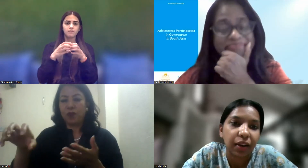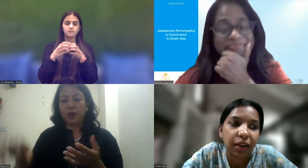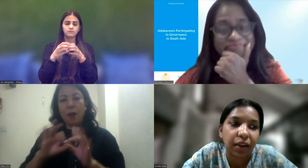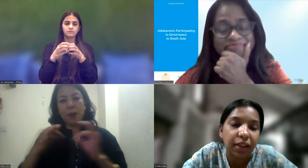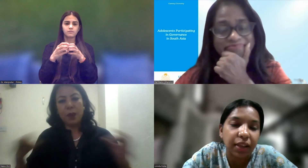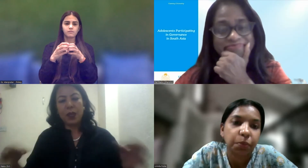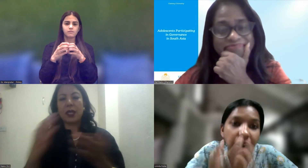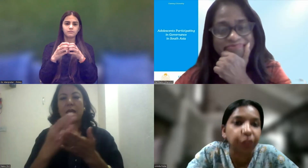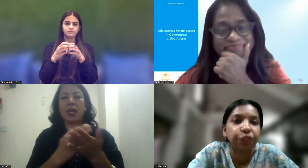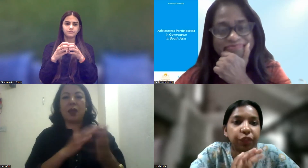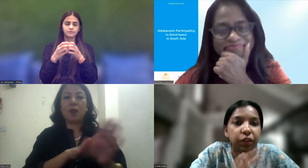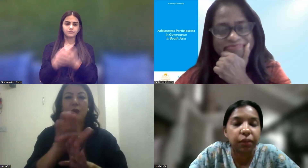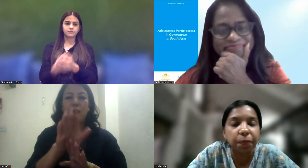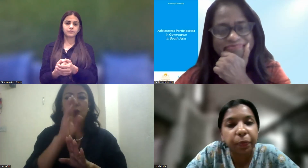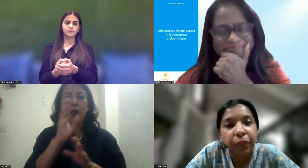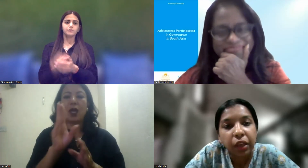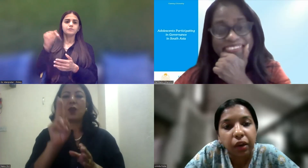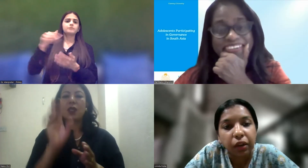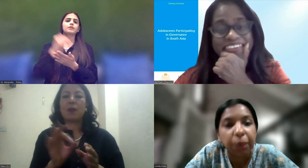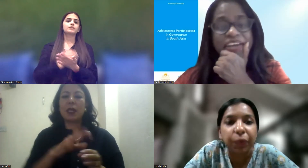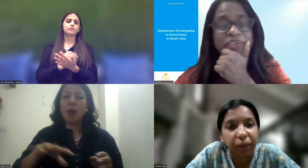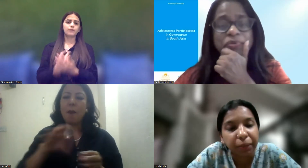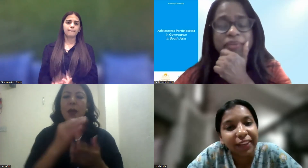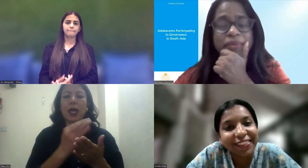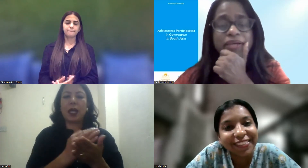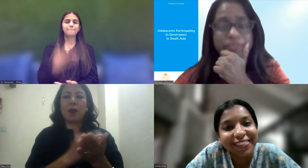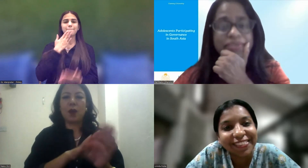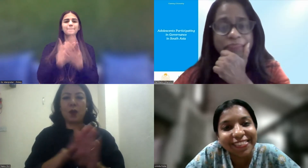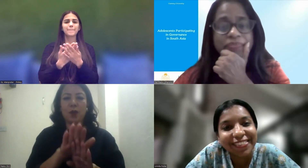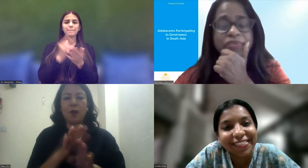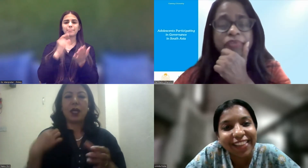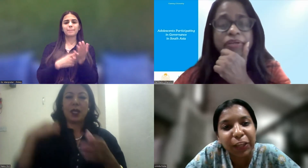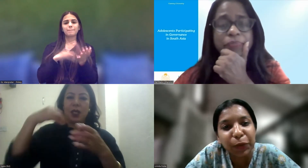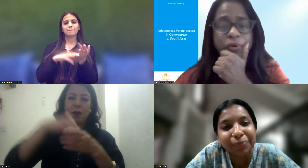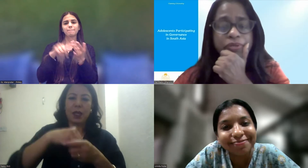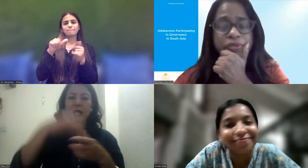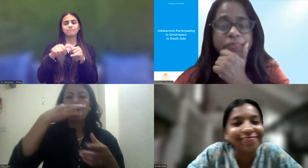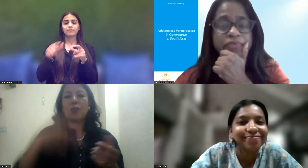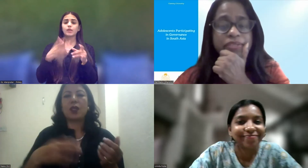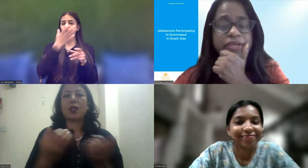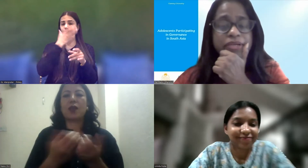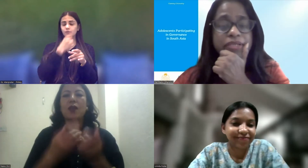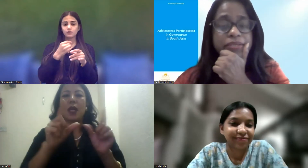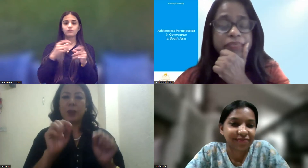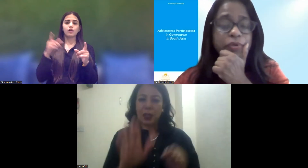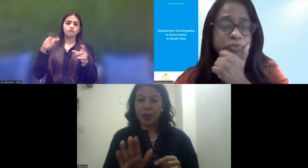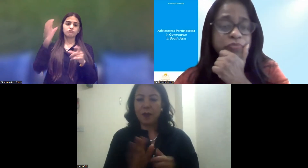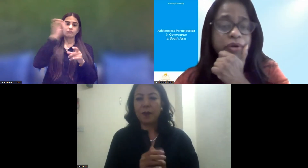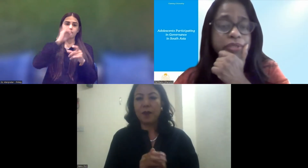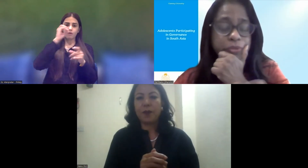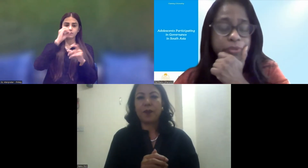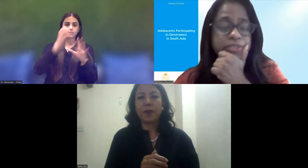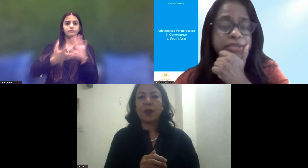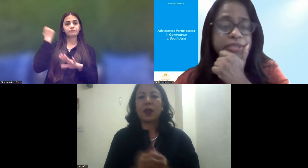take on as part of Thank you, Urmila. I think that's a very important observation. I think we also